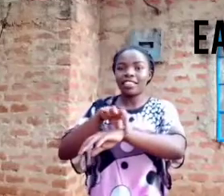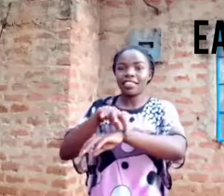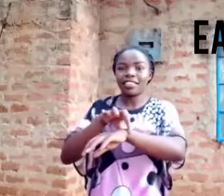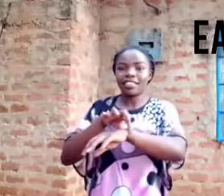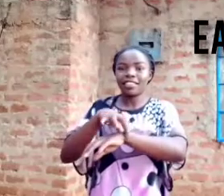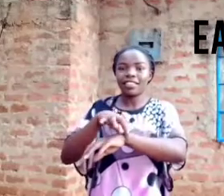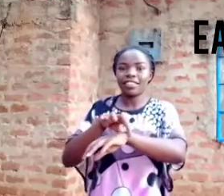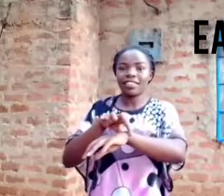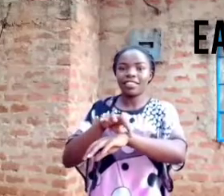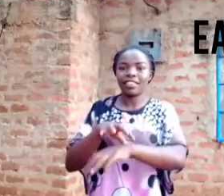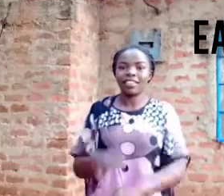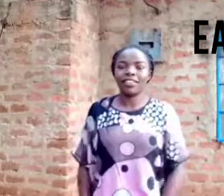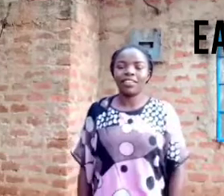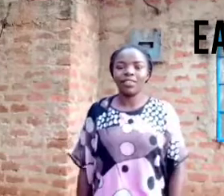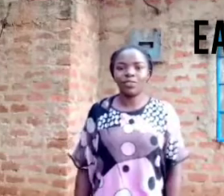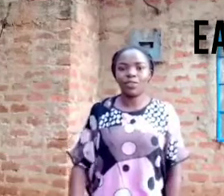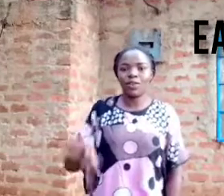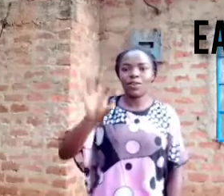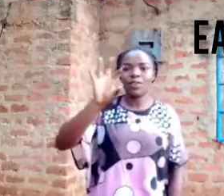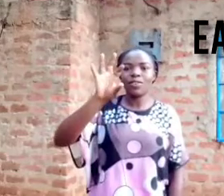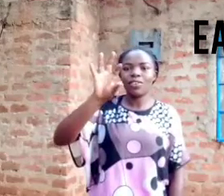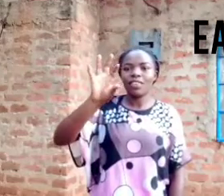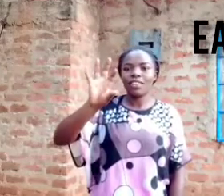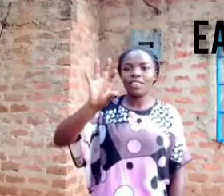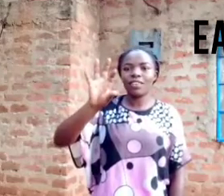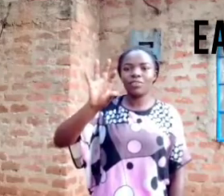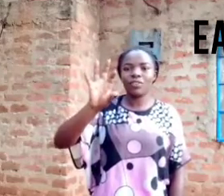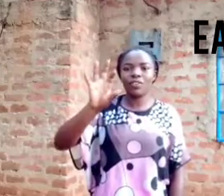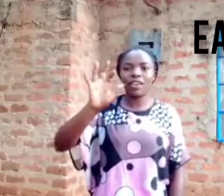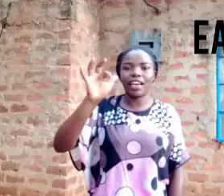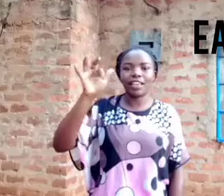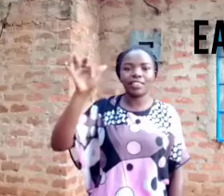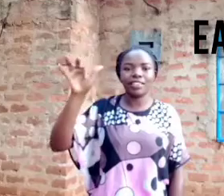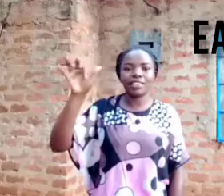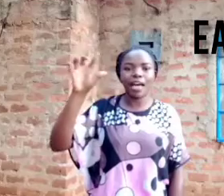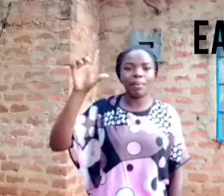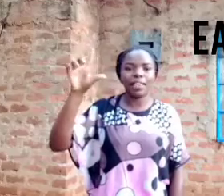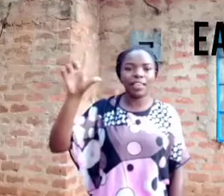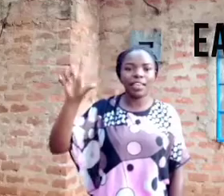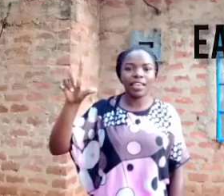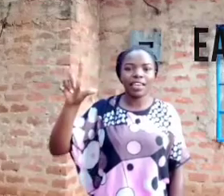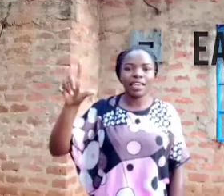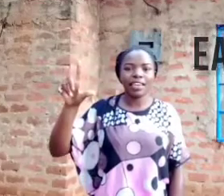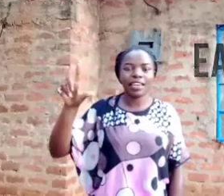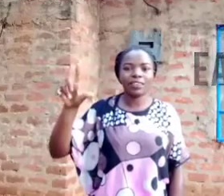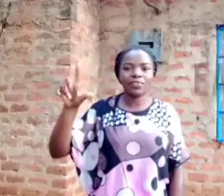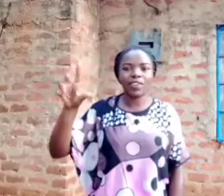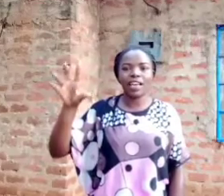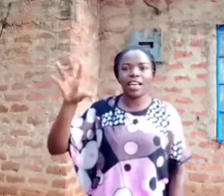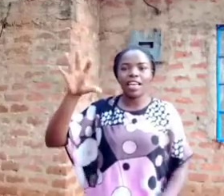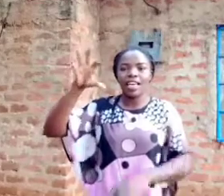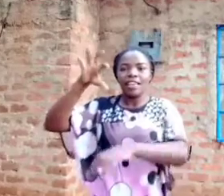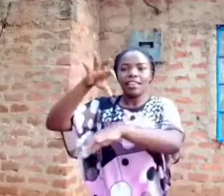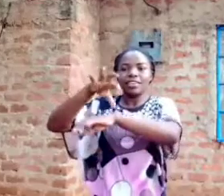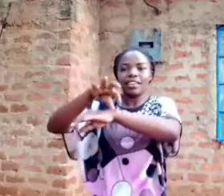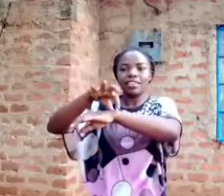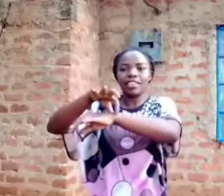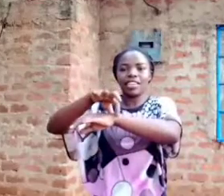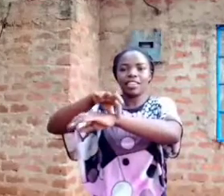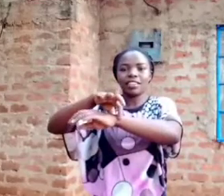Earth. So, the two fingers, the thumb and the index finger, touching